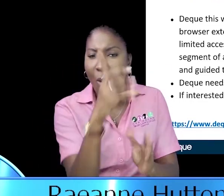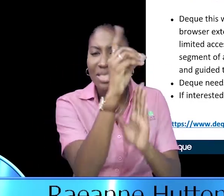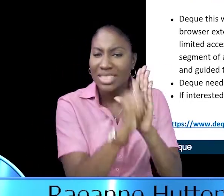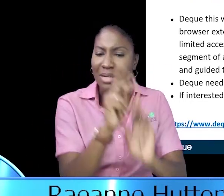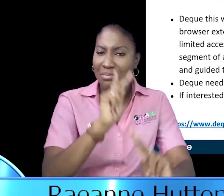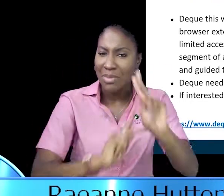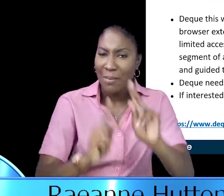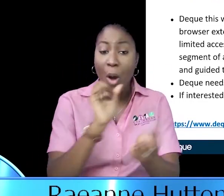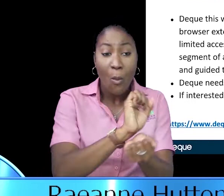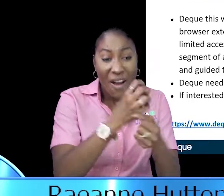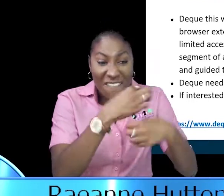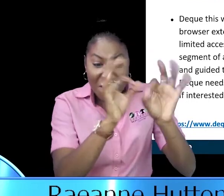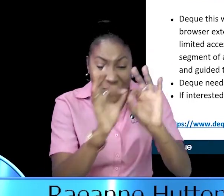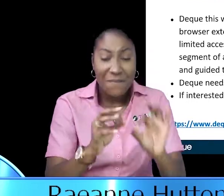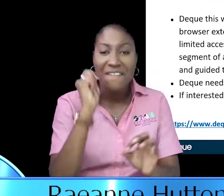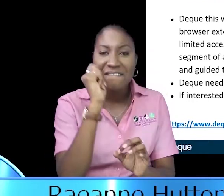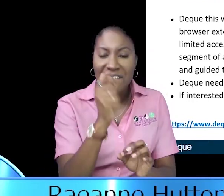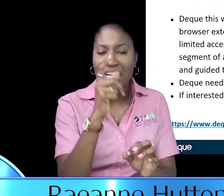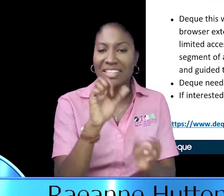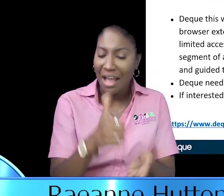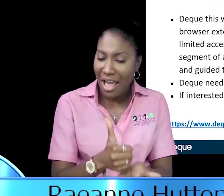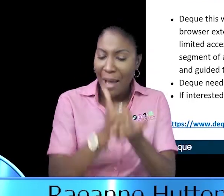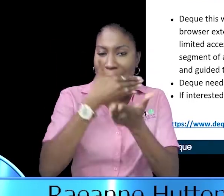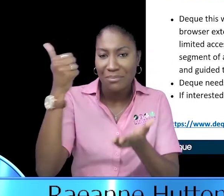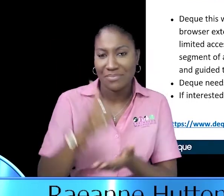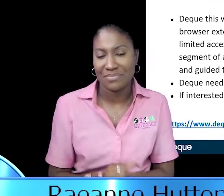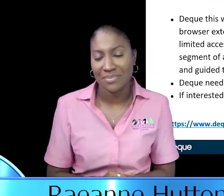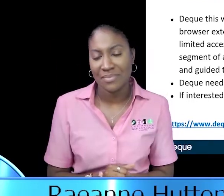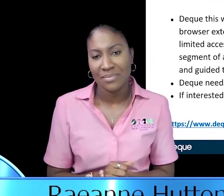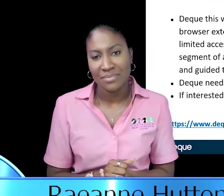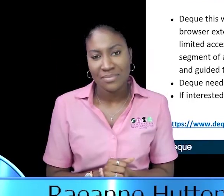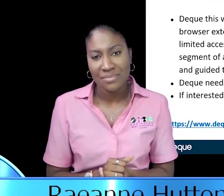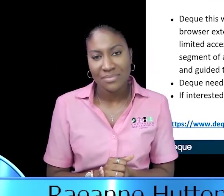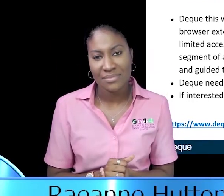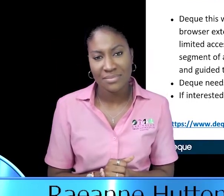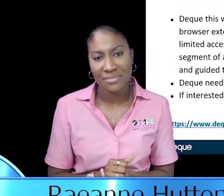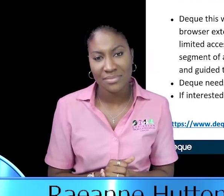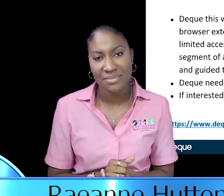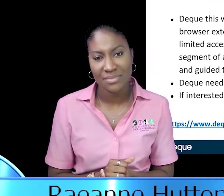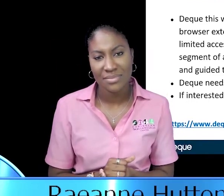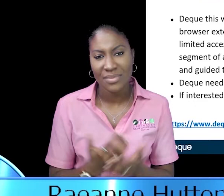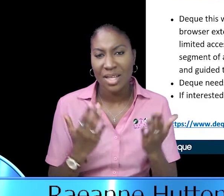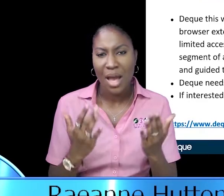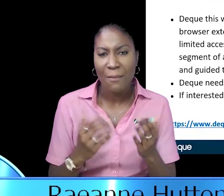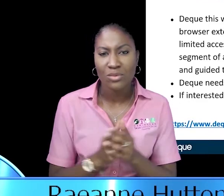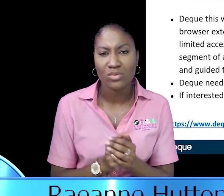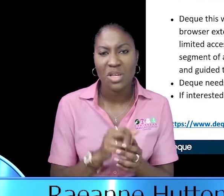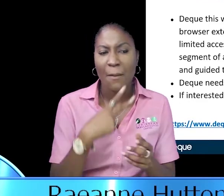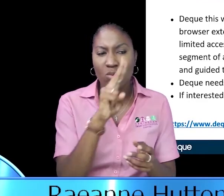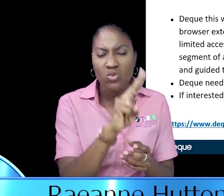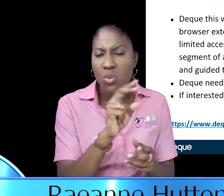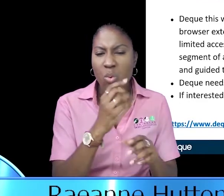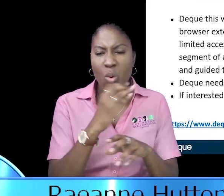automated testing, you have manual guided testing, and you have some training content in there to help you guide through and you